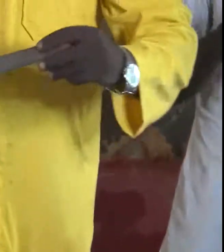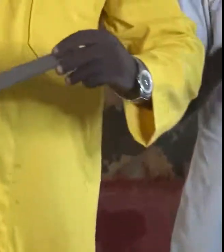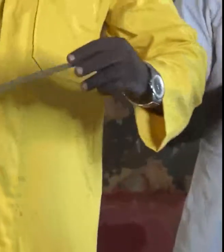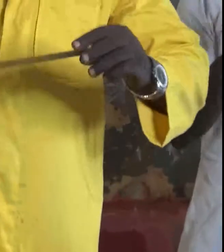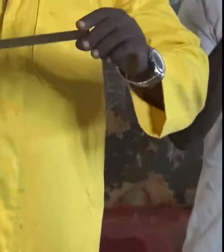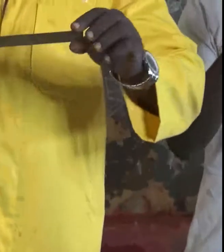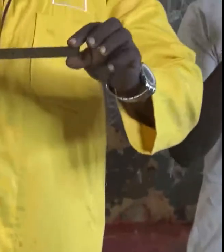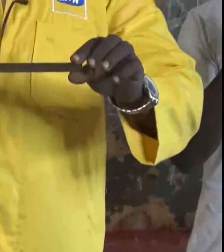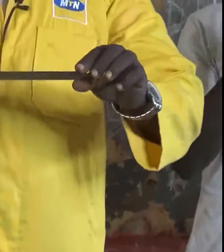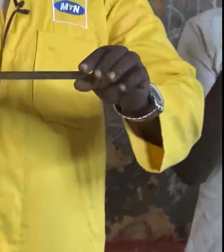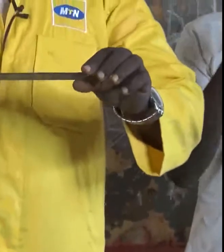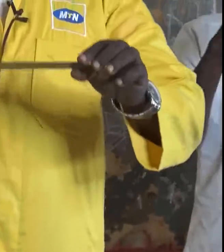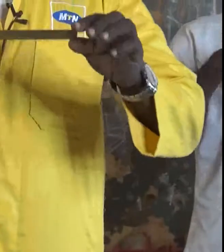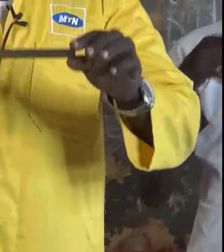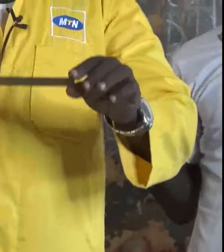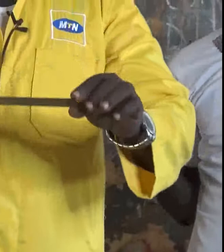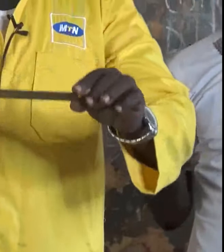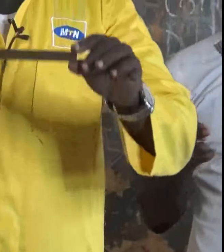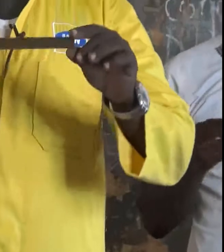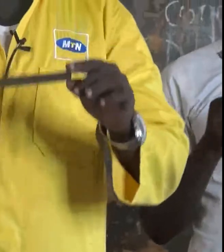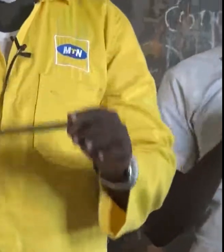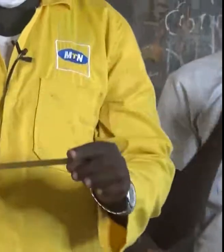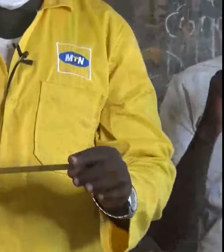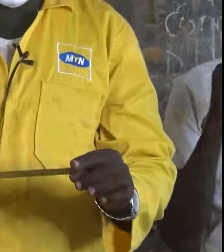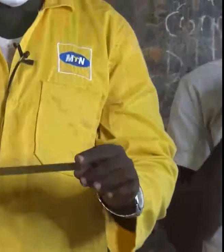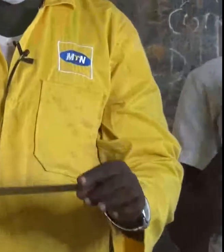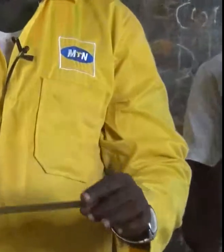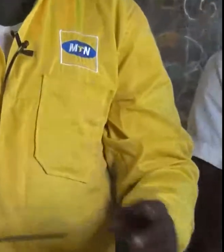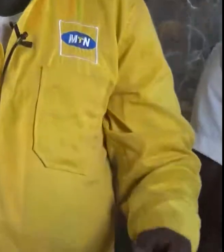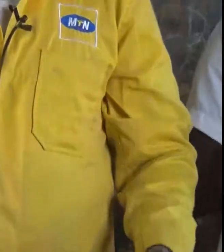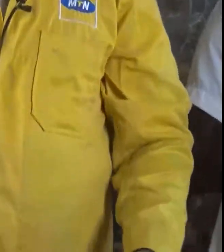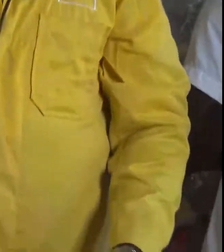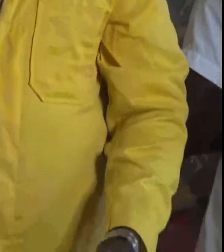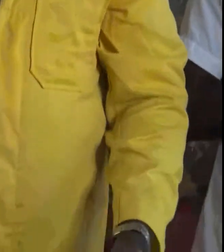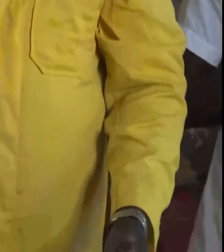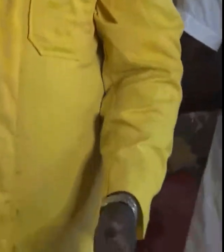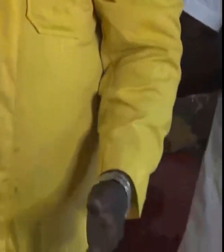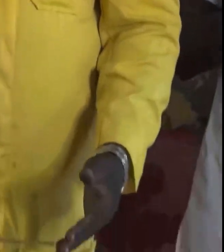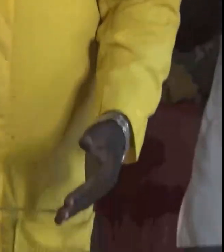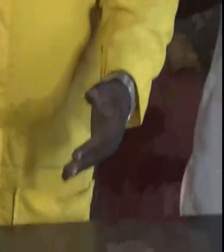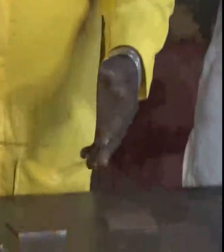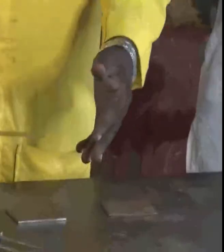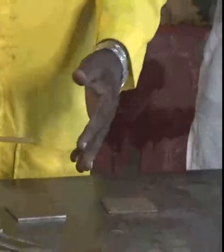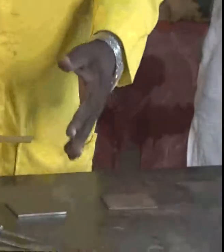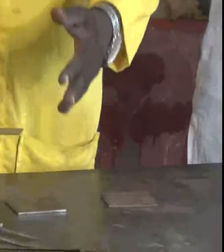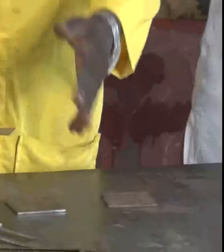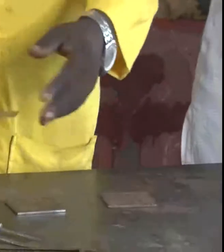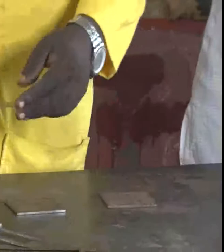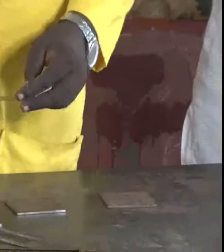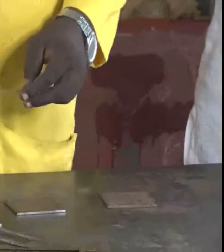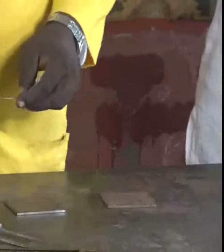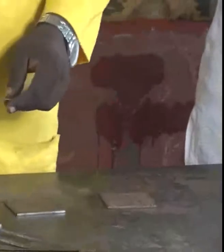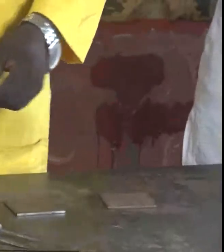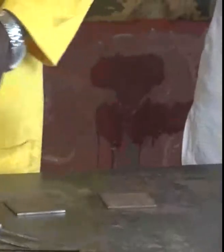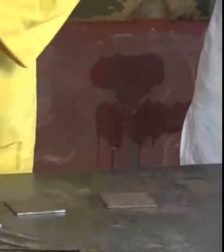take what my colleague have explained to you as the steel rule, which is used to measure the length and size of what